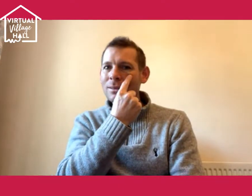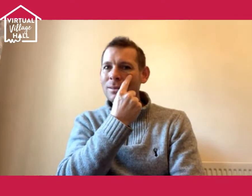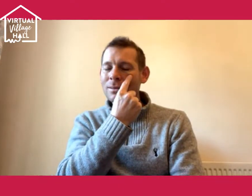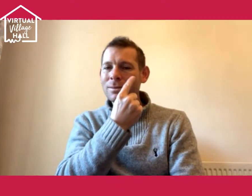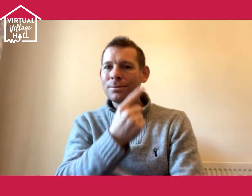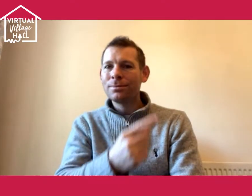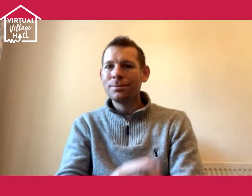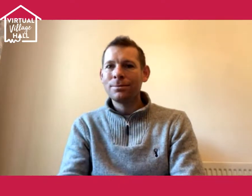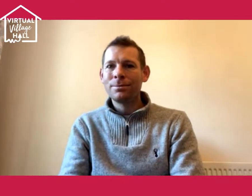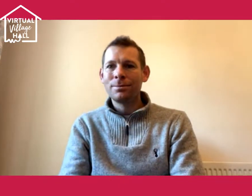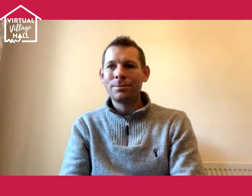eyes,